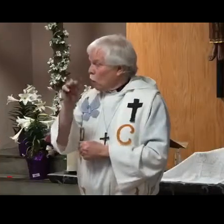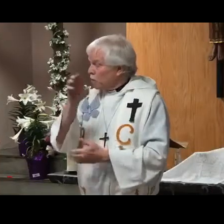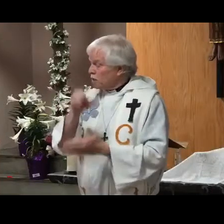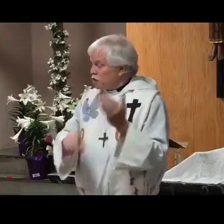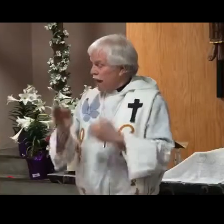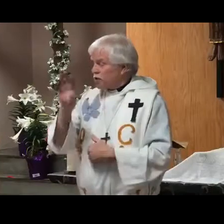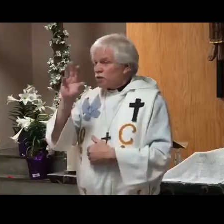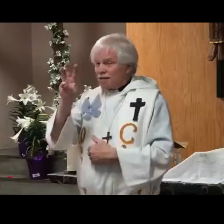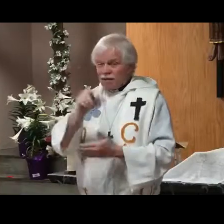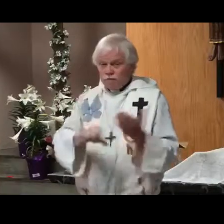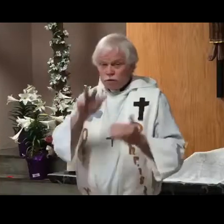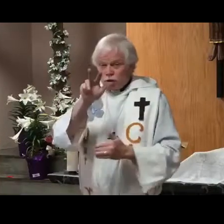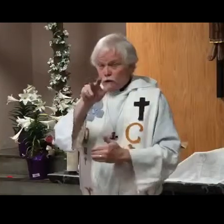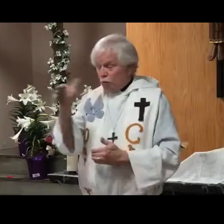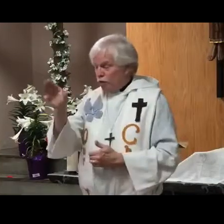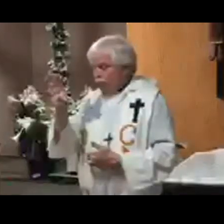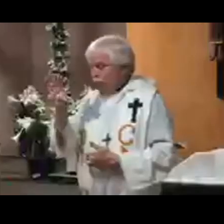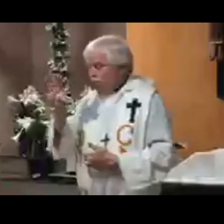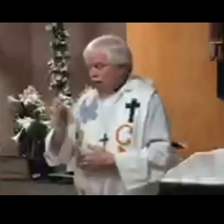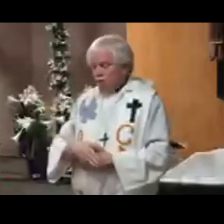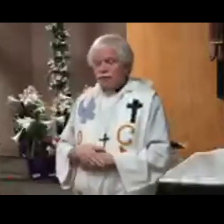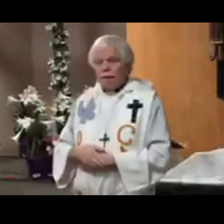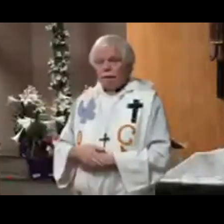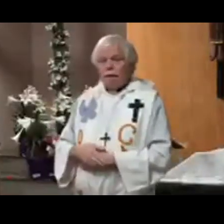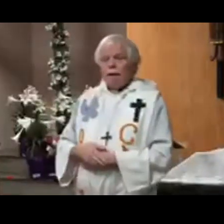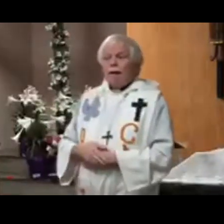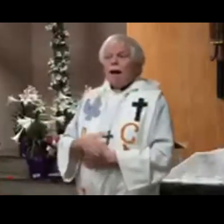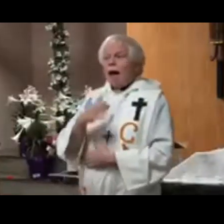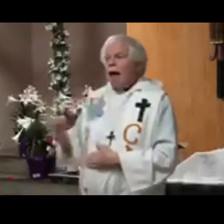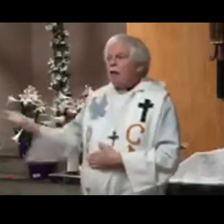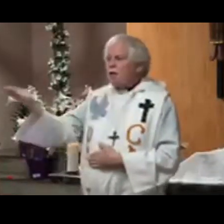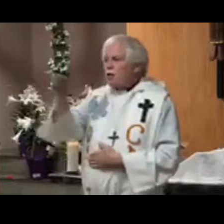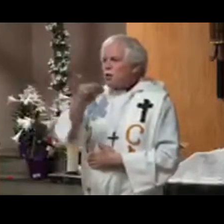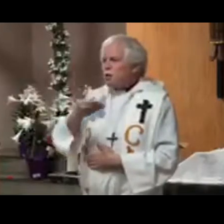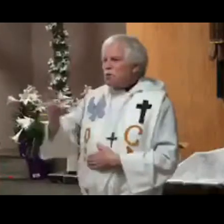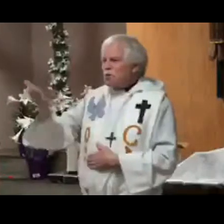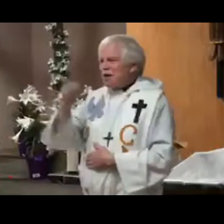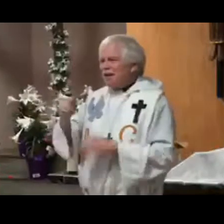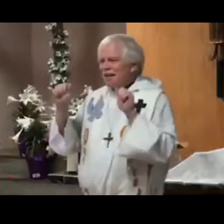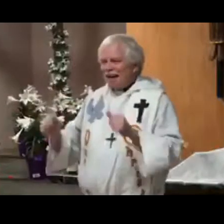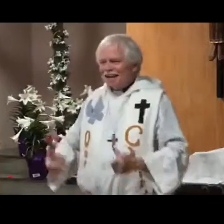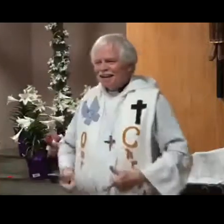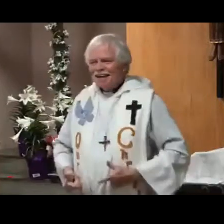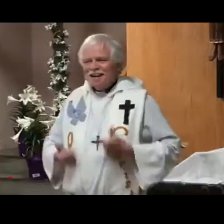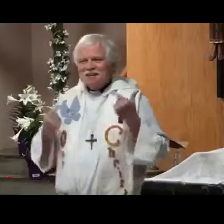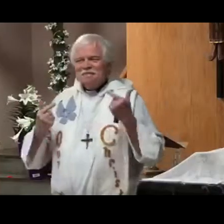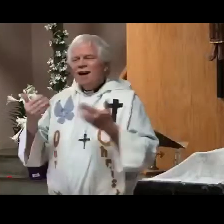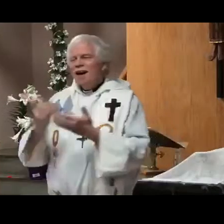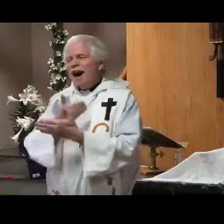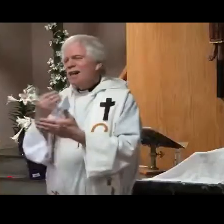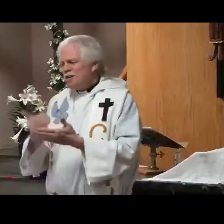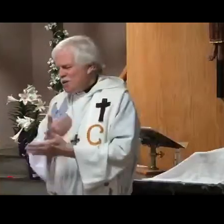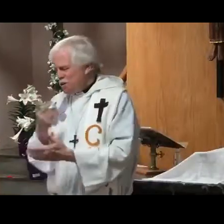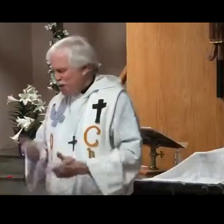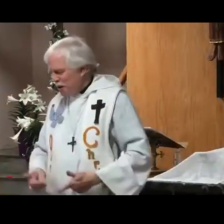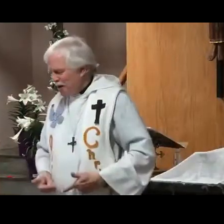in Romans chapter 6, verses 3 through 6, and you can live